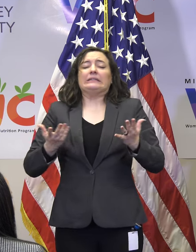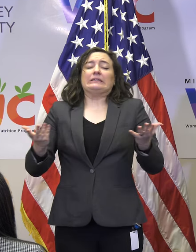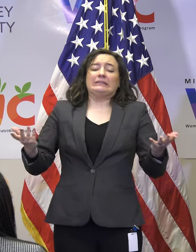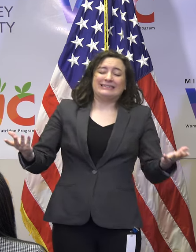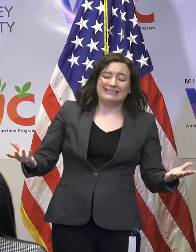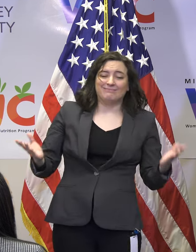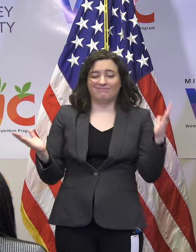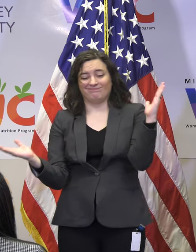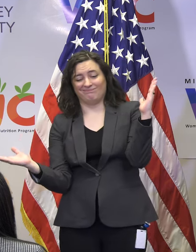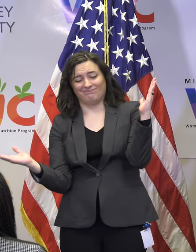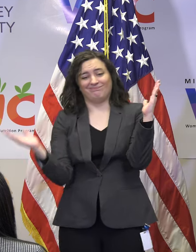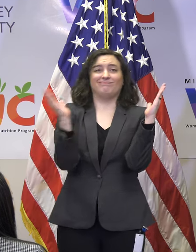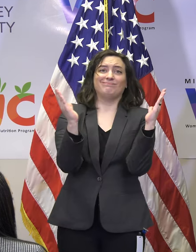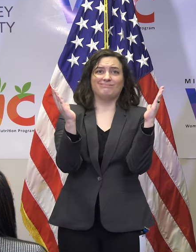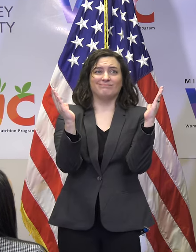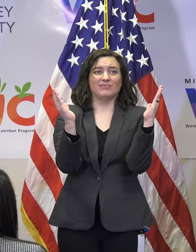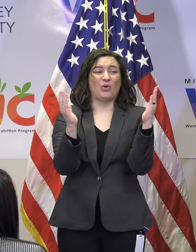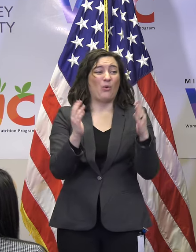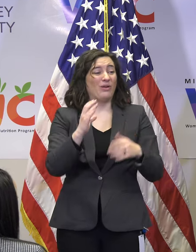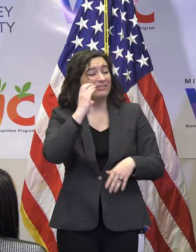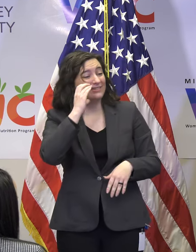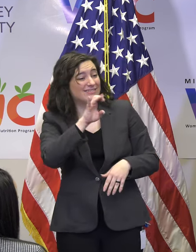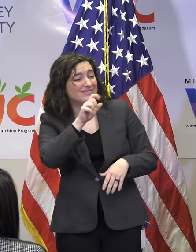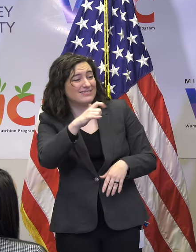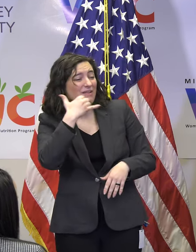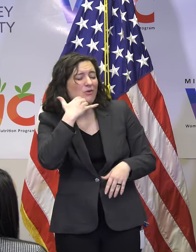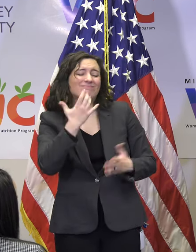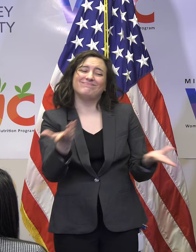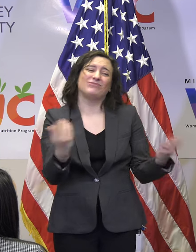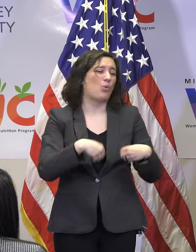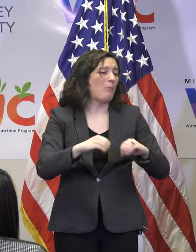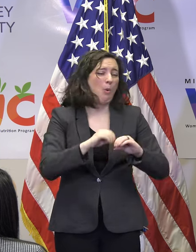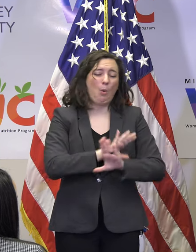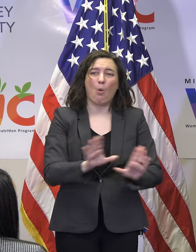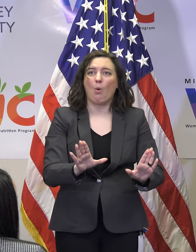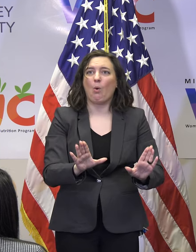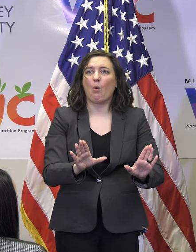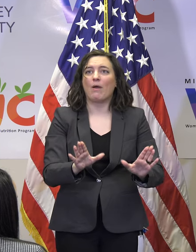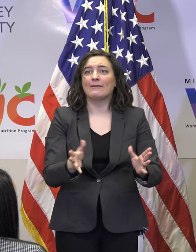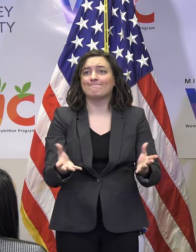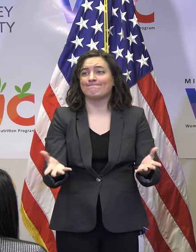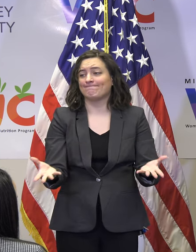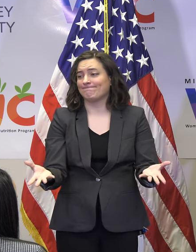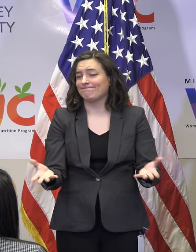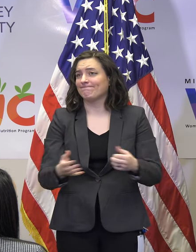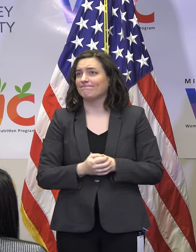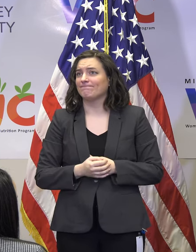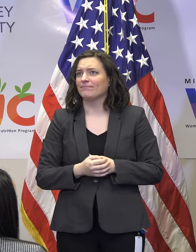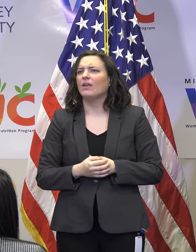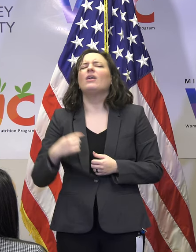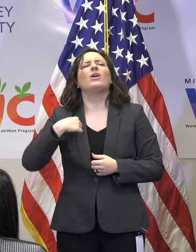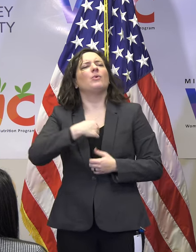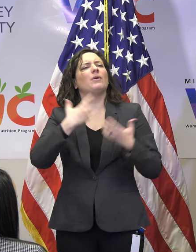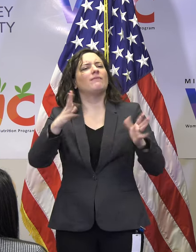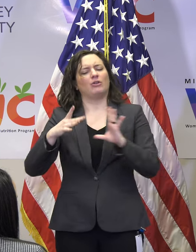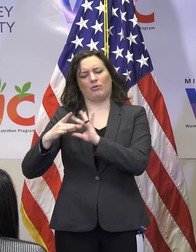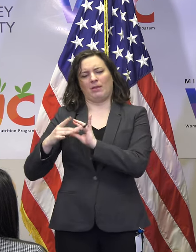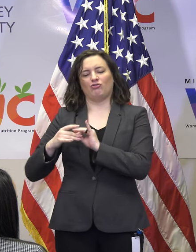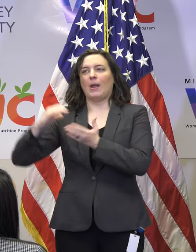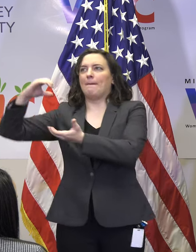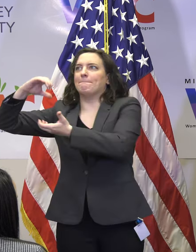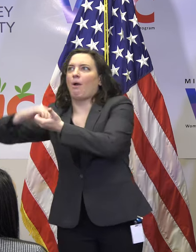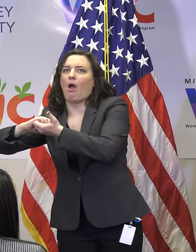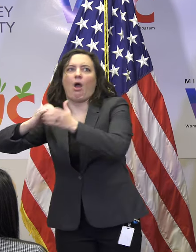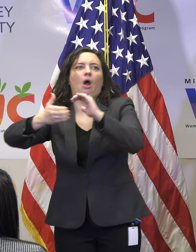of the program. We've talked about the importance of partnerships, and the fact is that this is a program that allows families